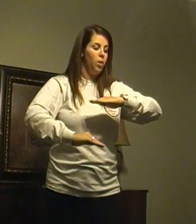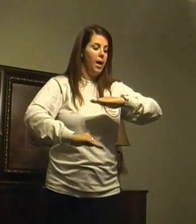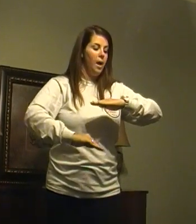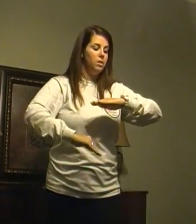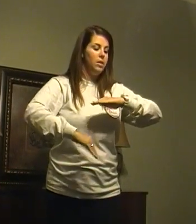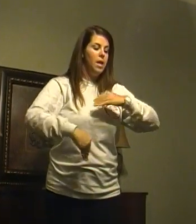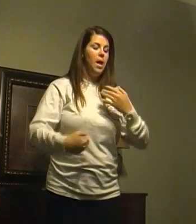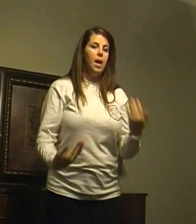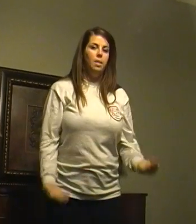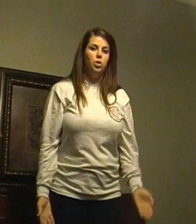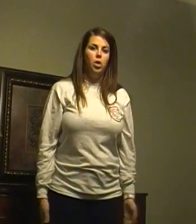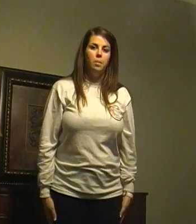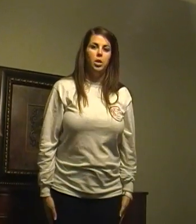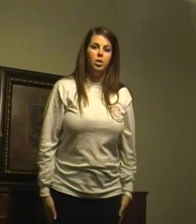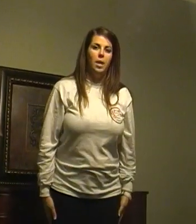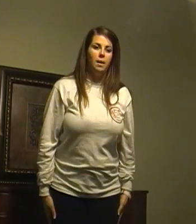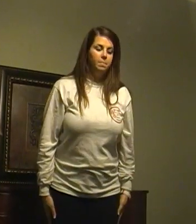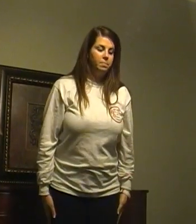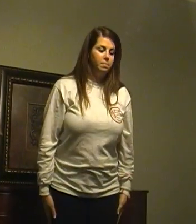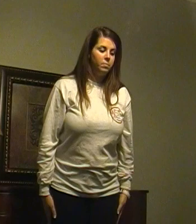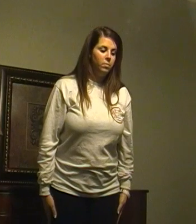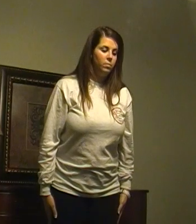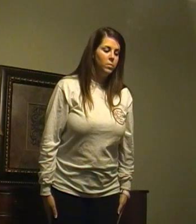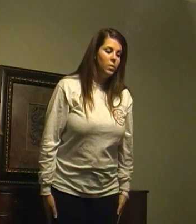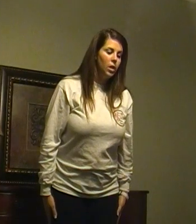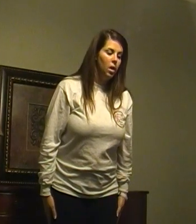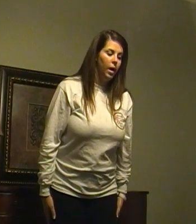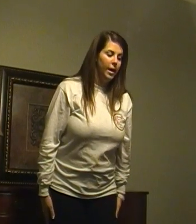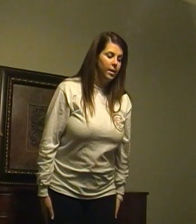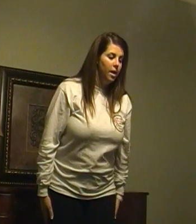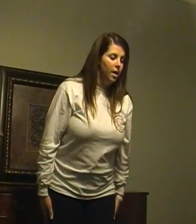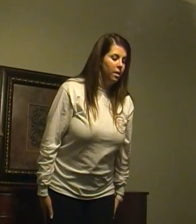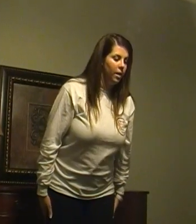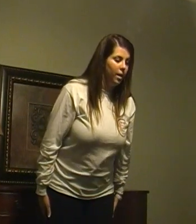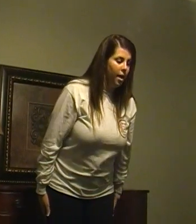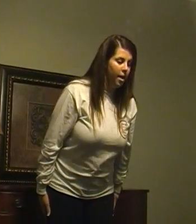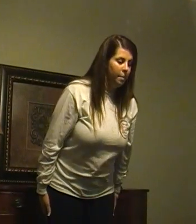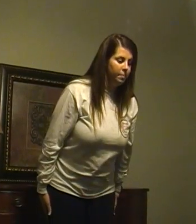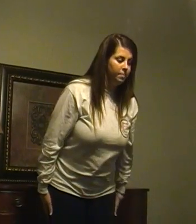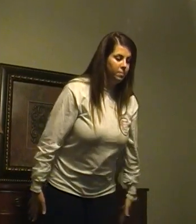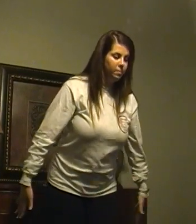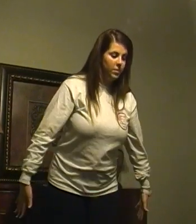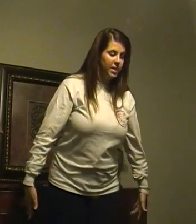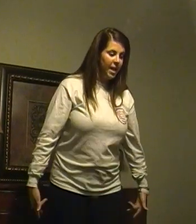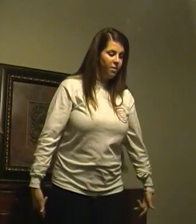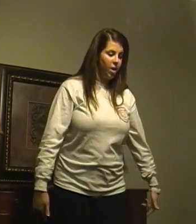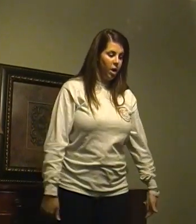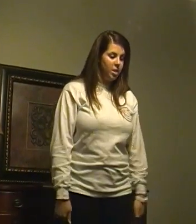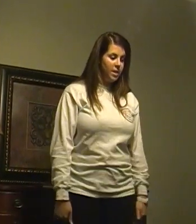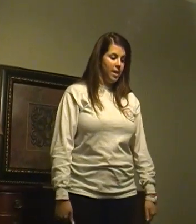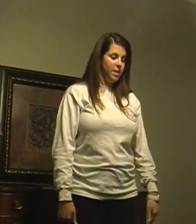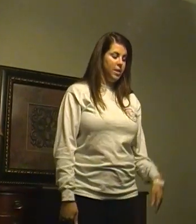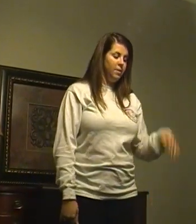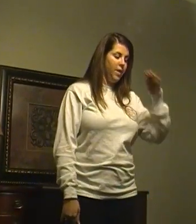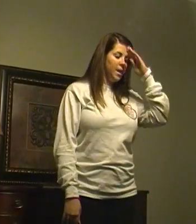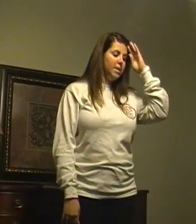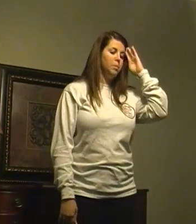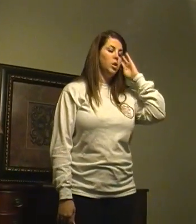4 counts and then drop to your side. Alright, the second verse is very similar to